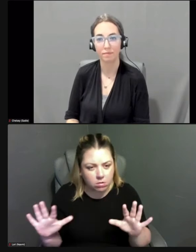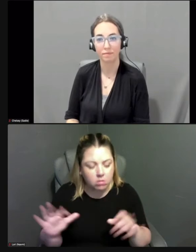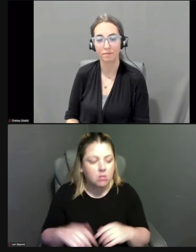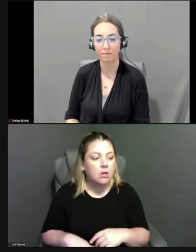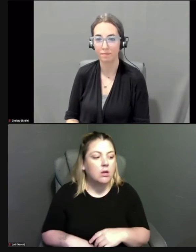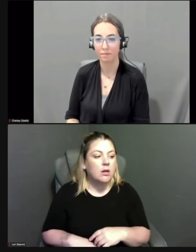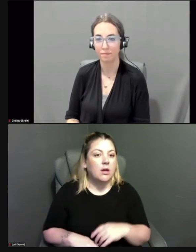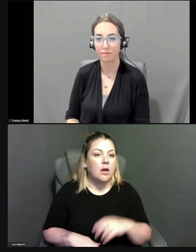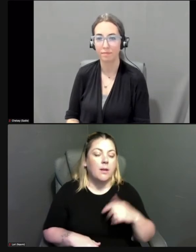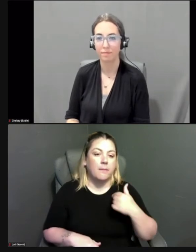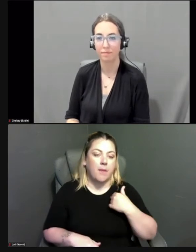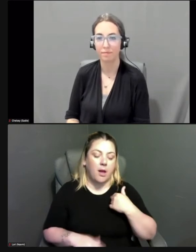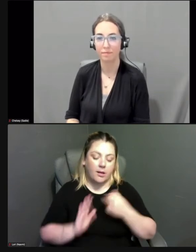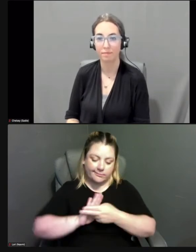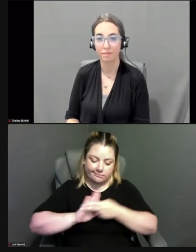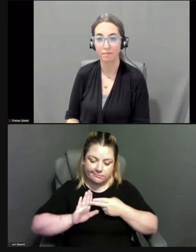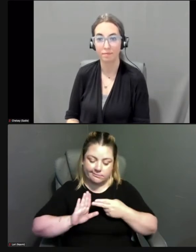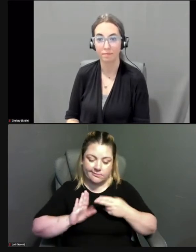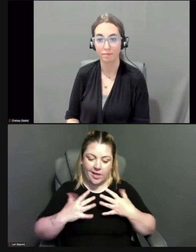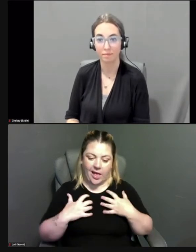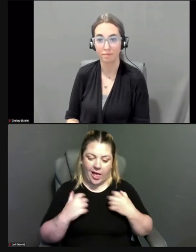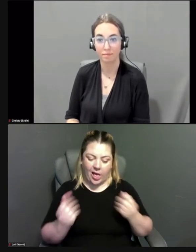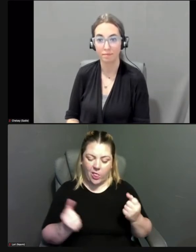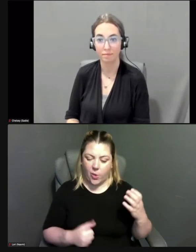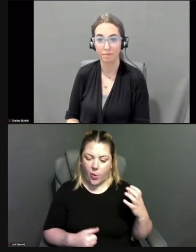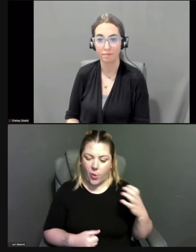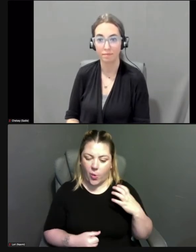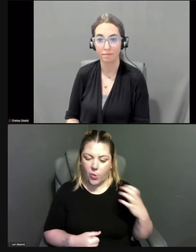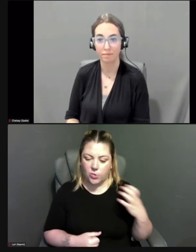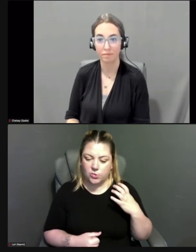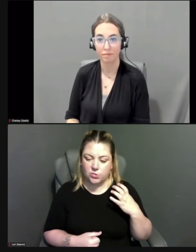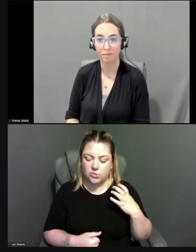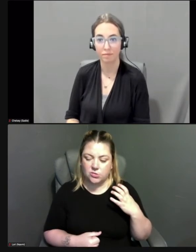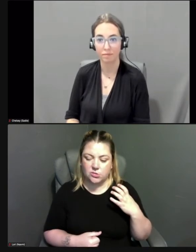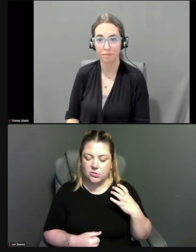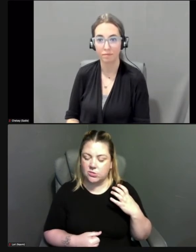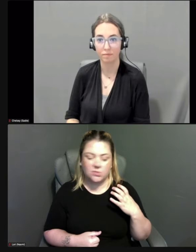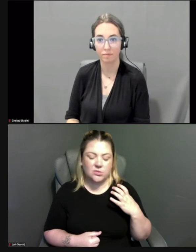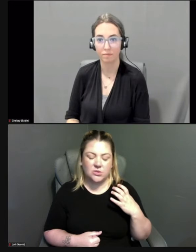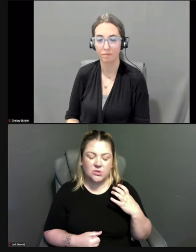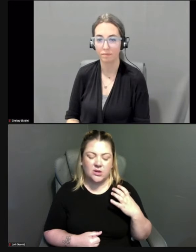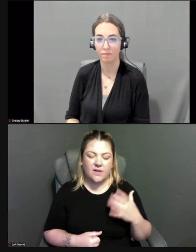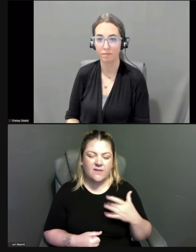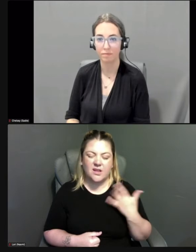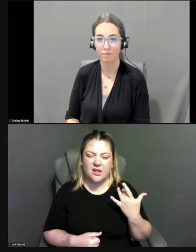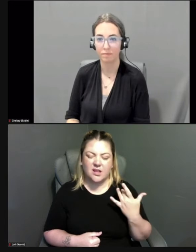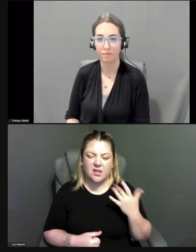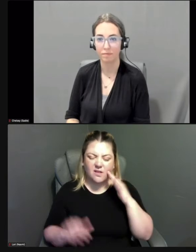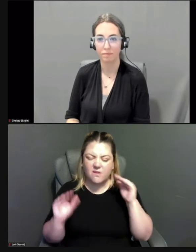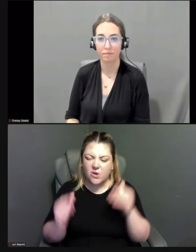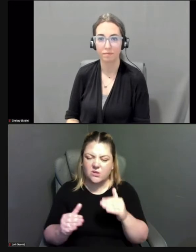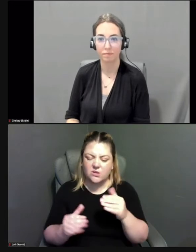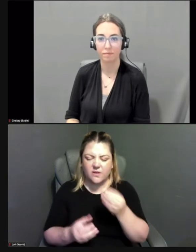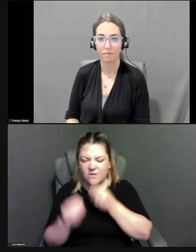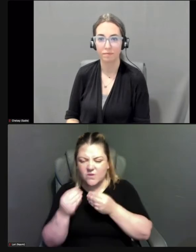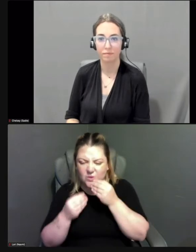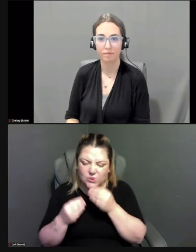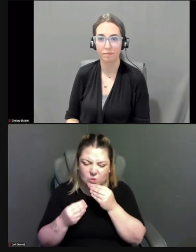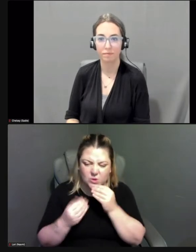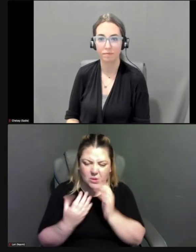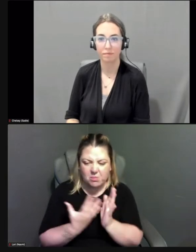health coaching when it was so based in like food hierarchies and stuff like